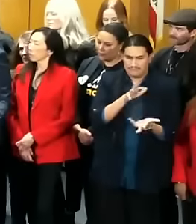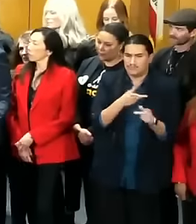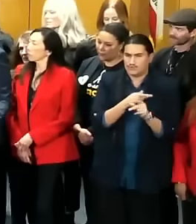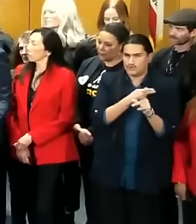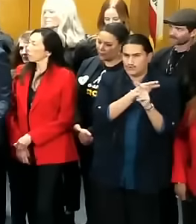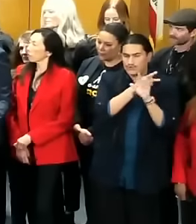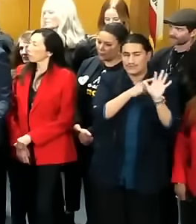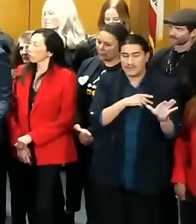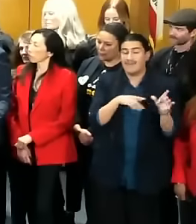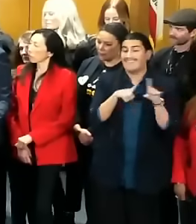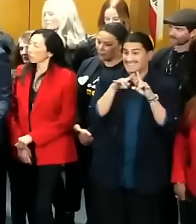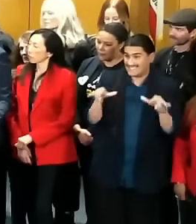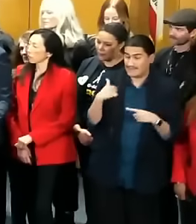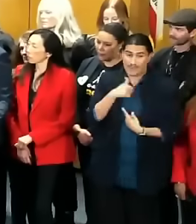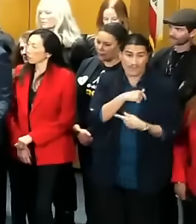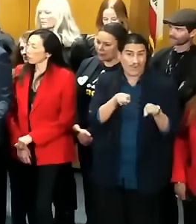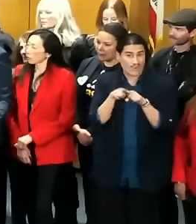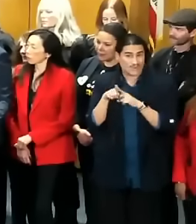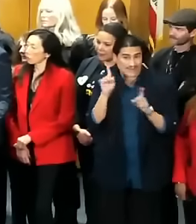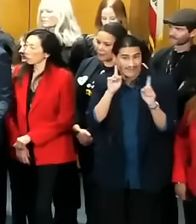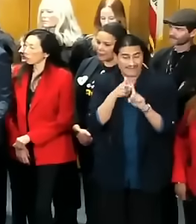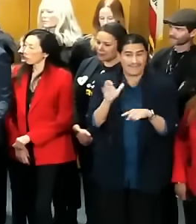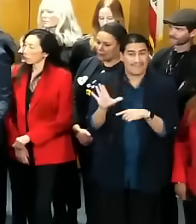we were also hearing from their